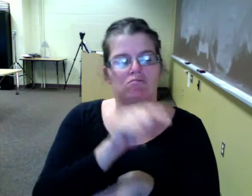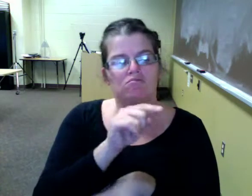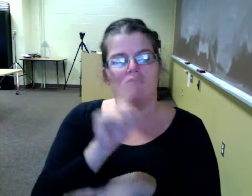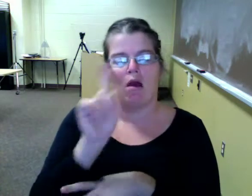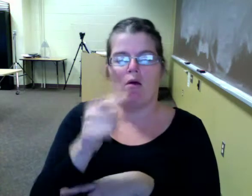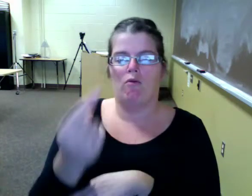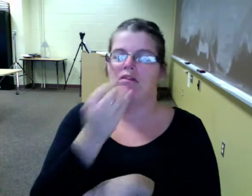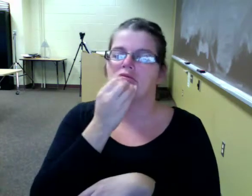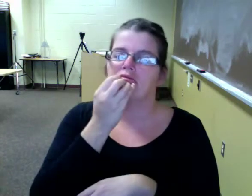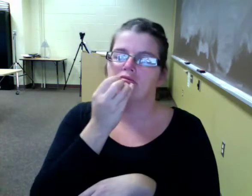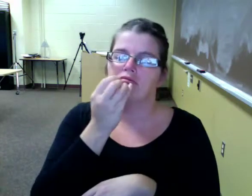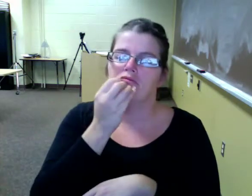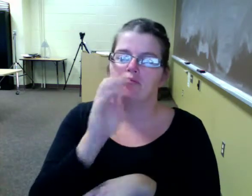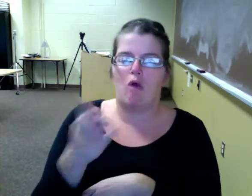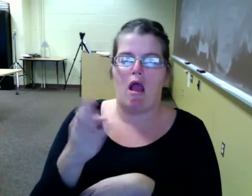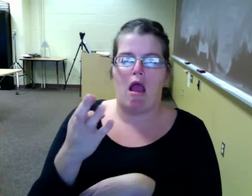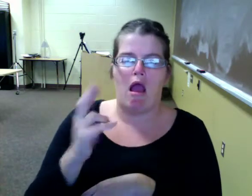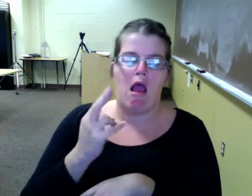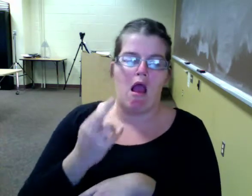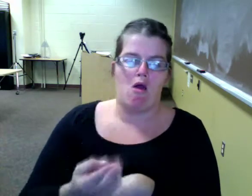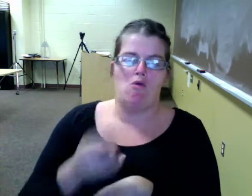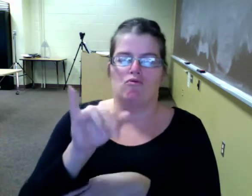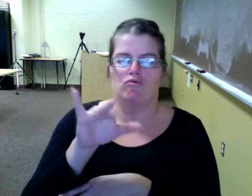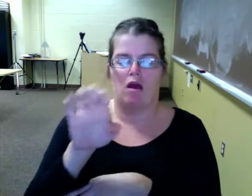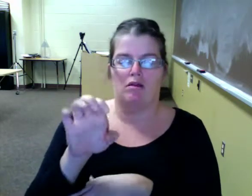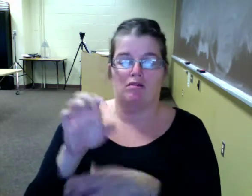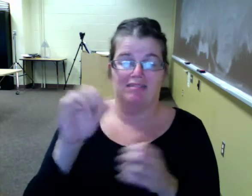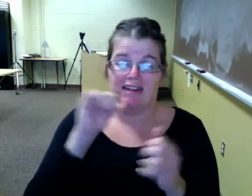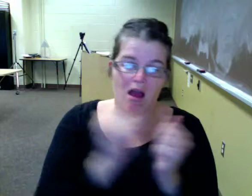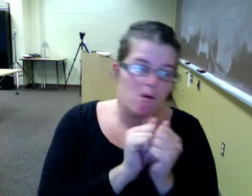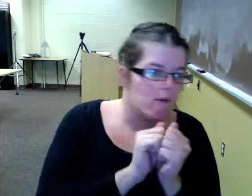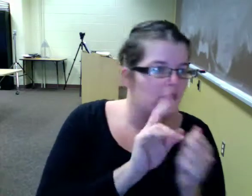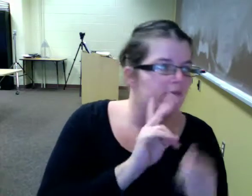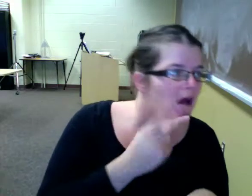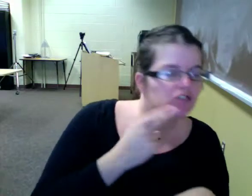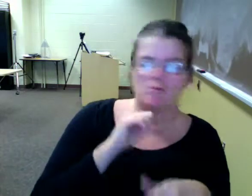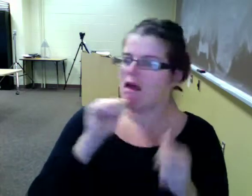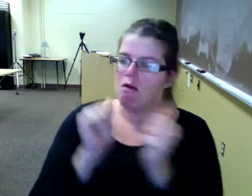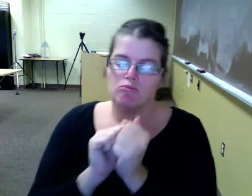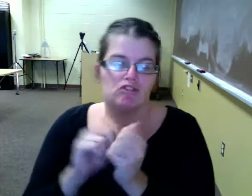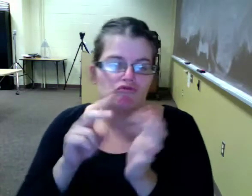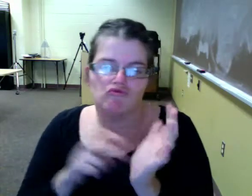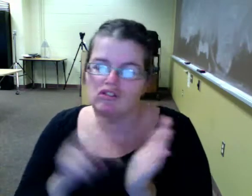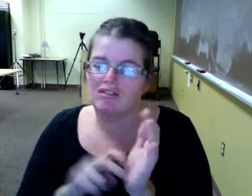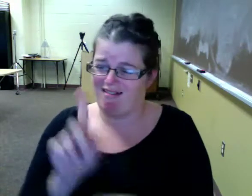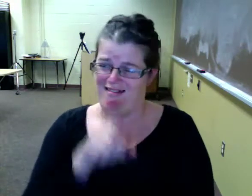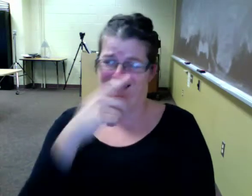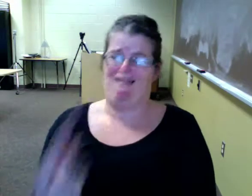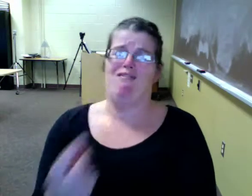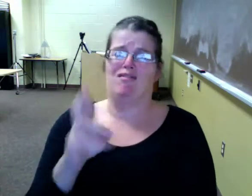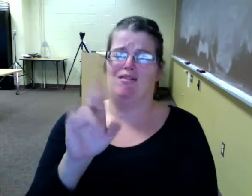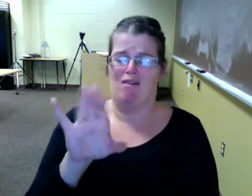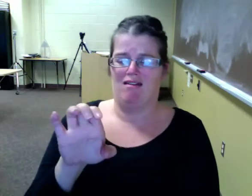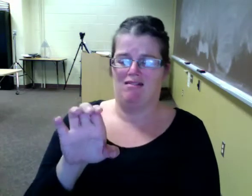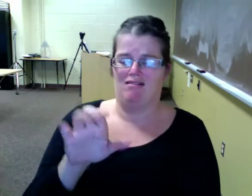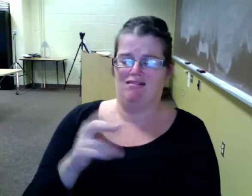brown rice with vegetables. This was brown rice. It was a macrobiotic diet. It didn't